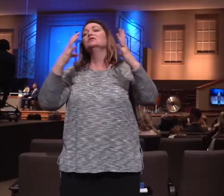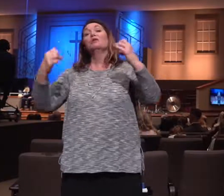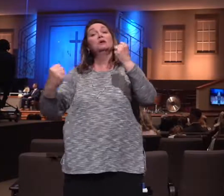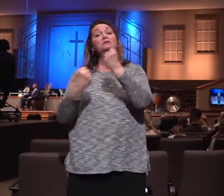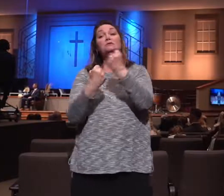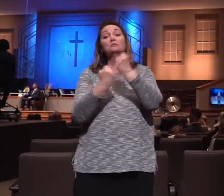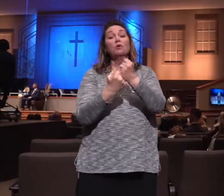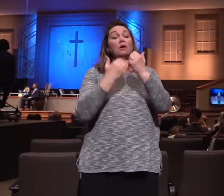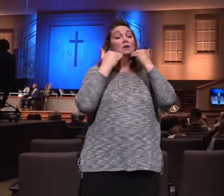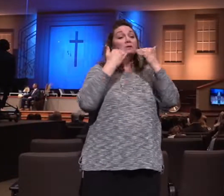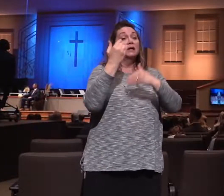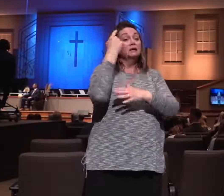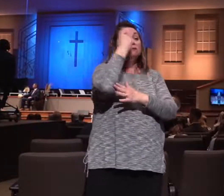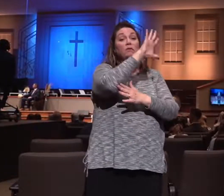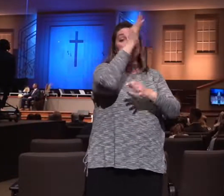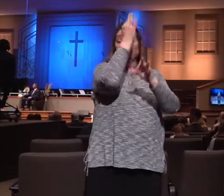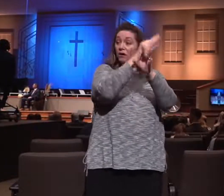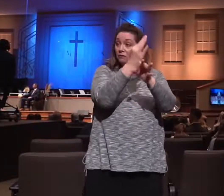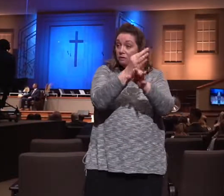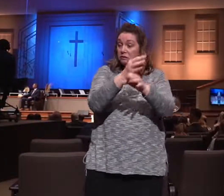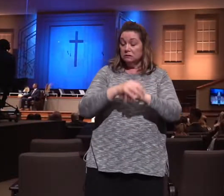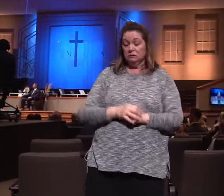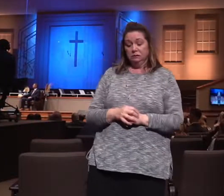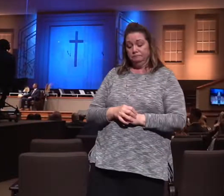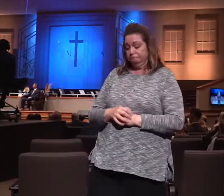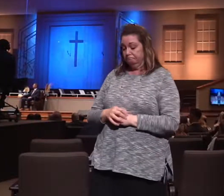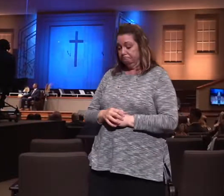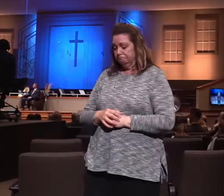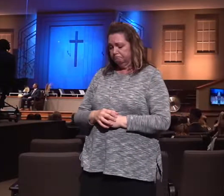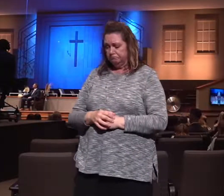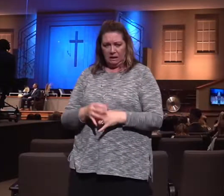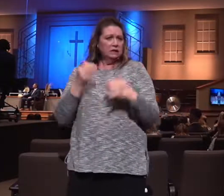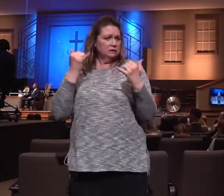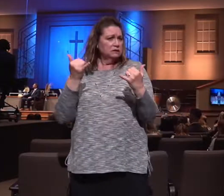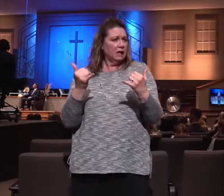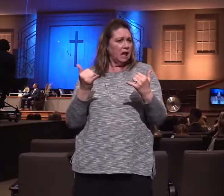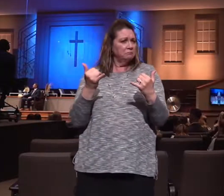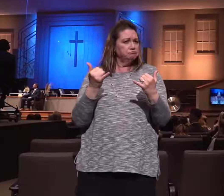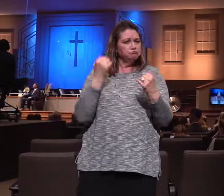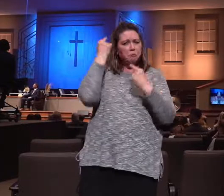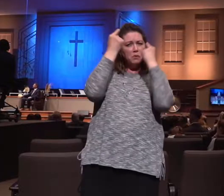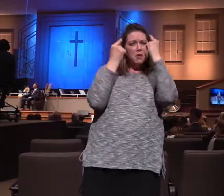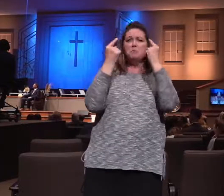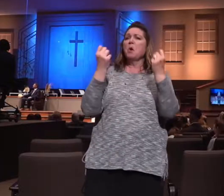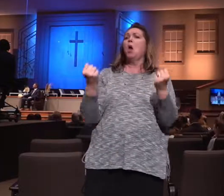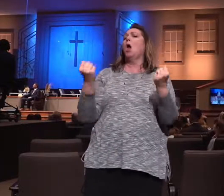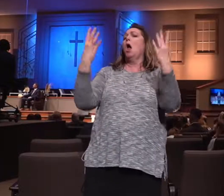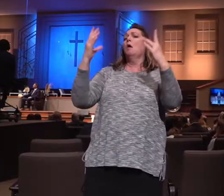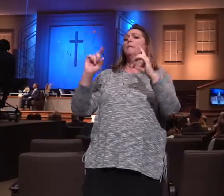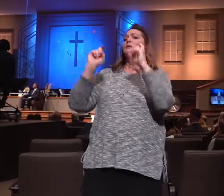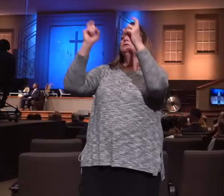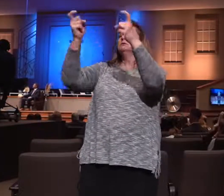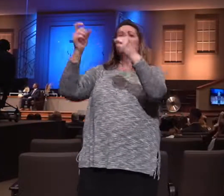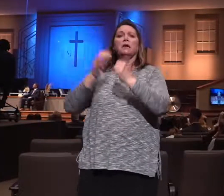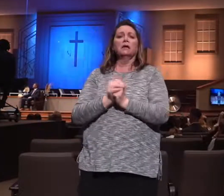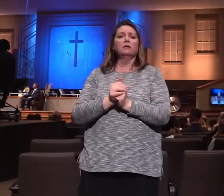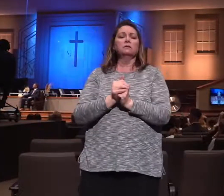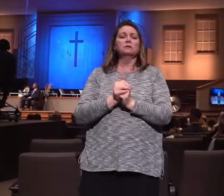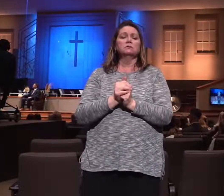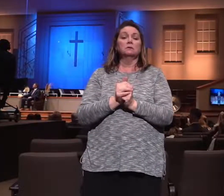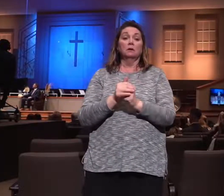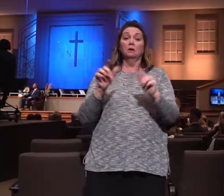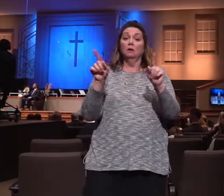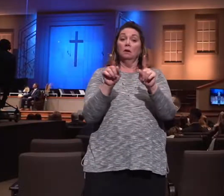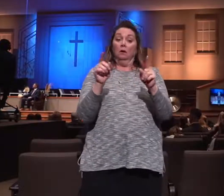your faithfulness to us. Tonight, as we think about our giving commitments, and we think about the election that we're having in